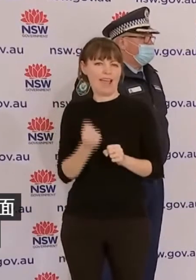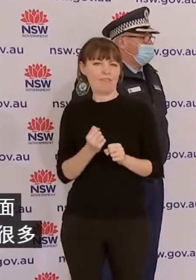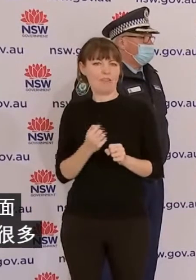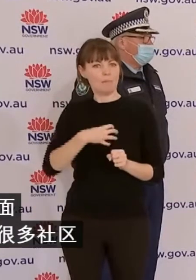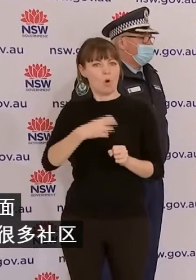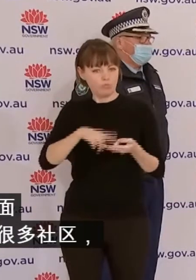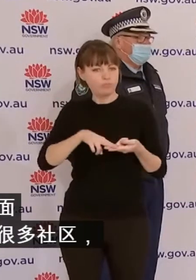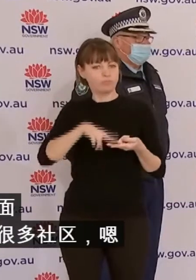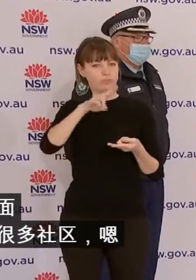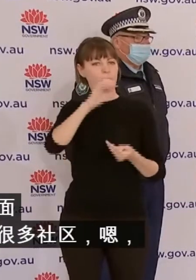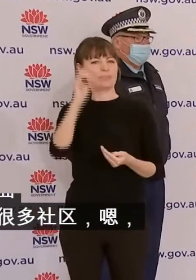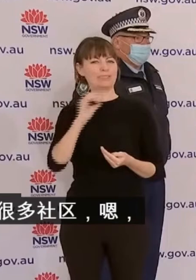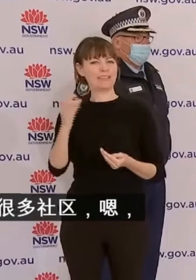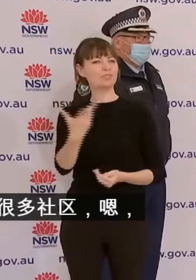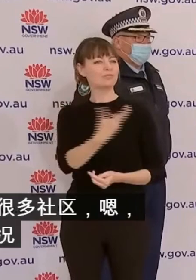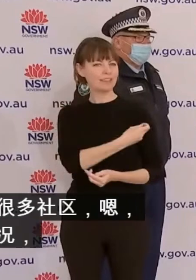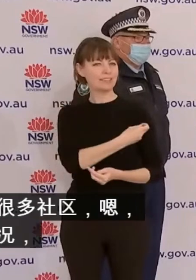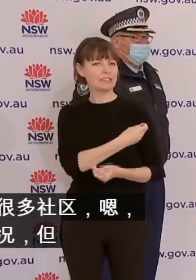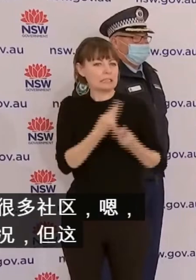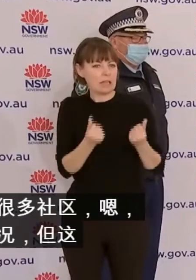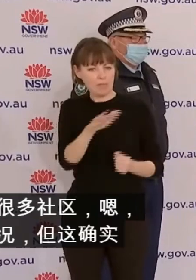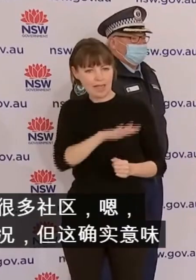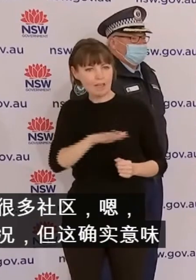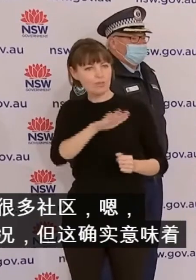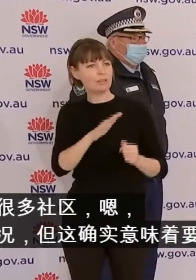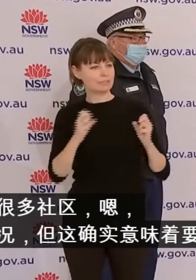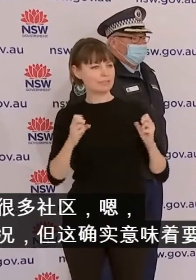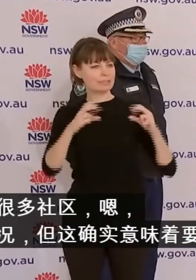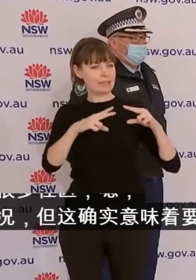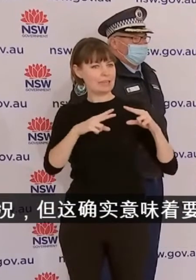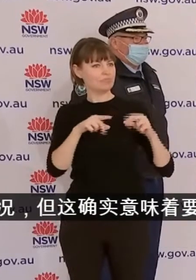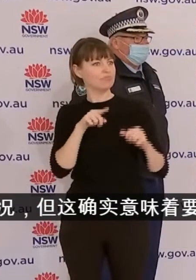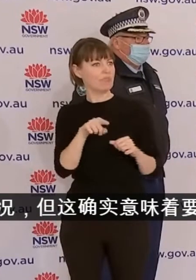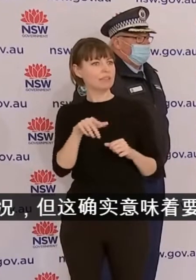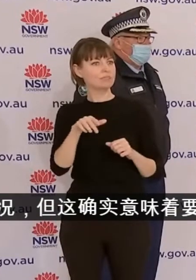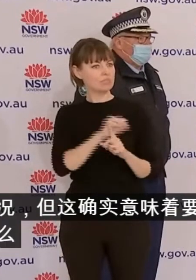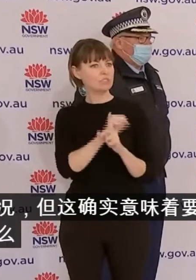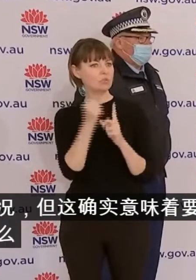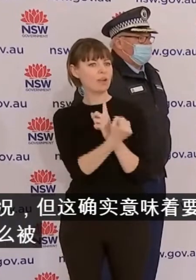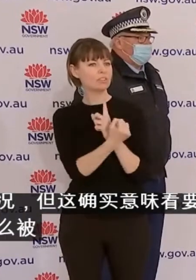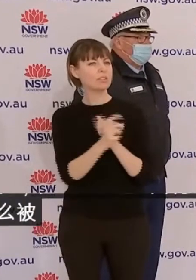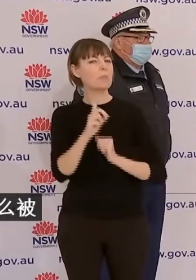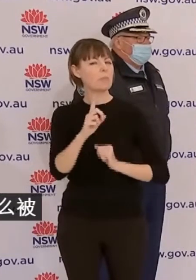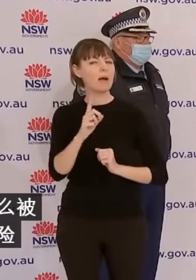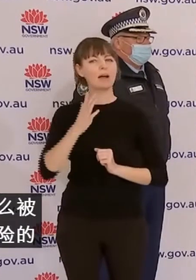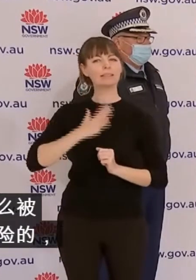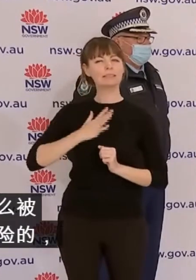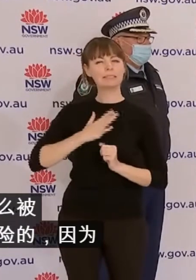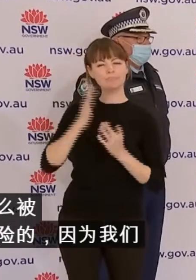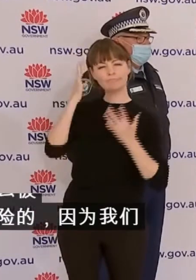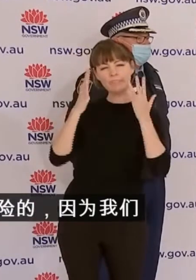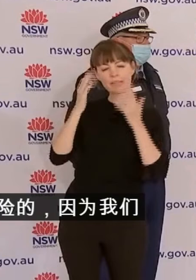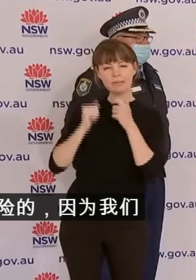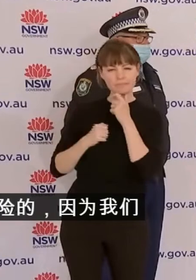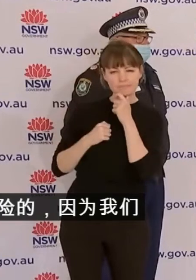communities in Greater Sydney that are in that situation. But it does mean having careful thought to what are regarded as low risk,